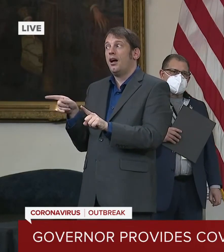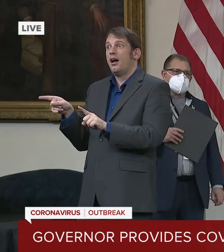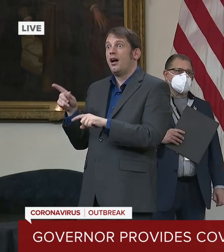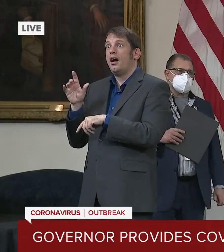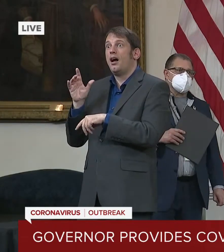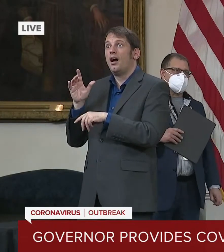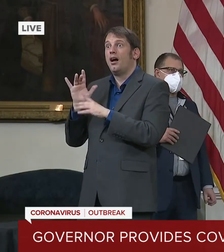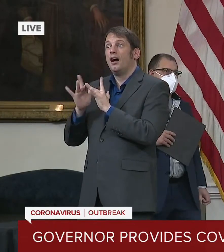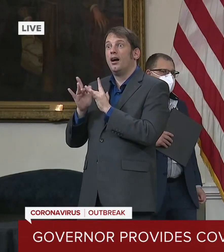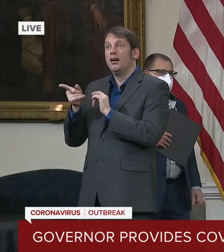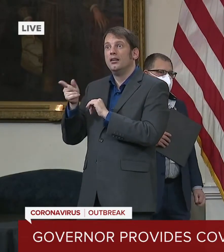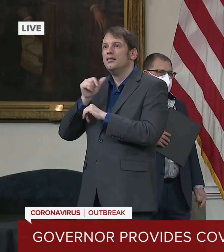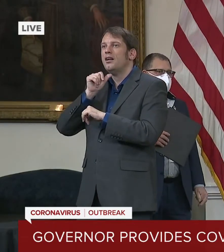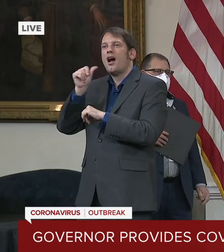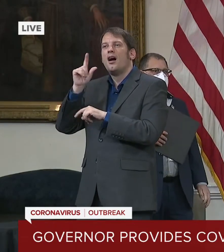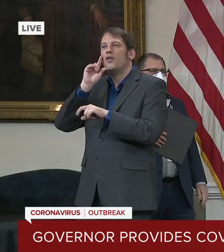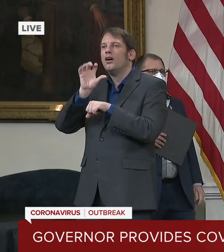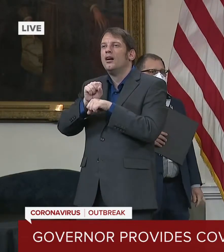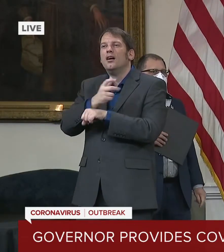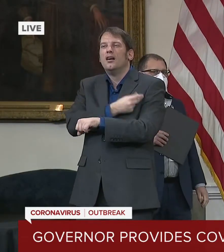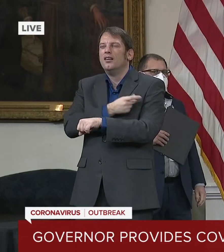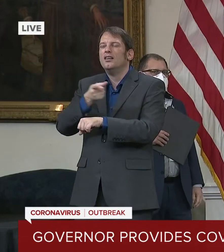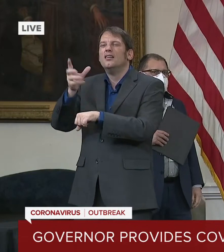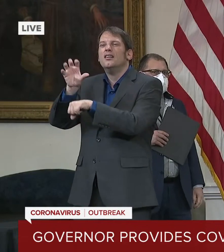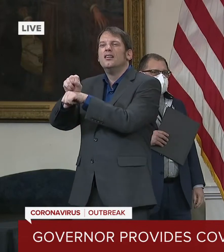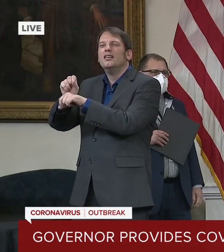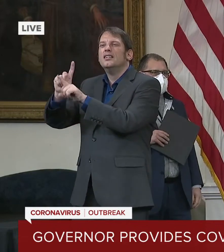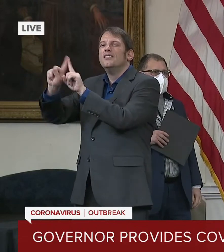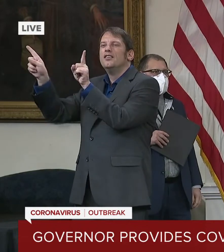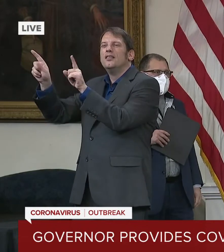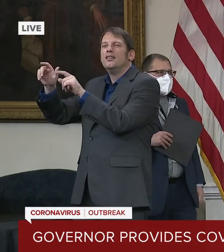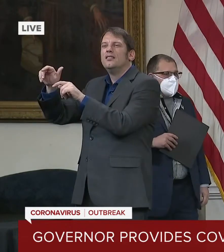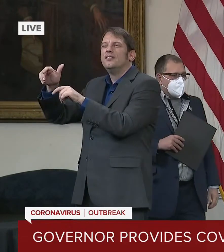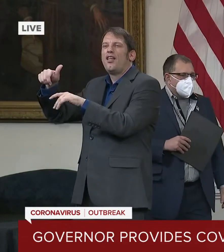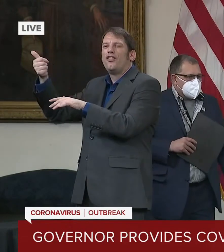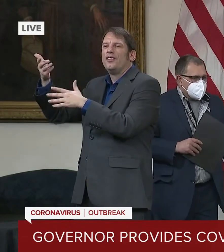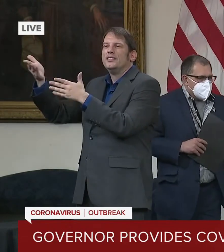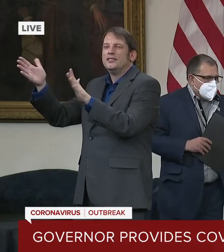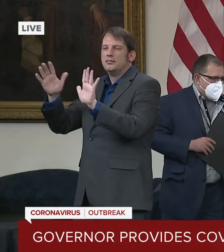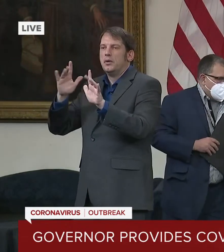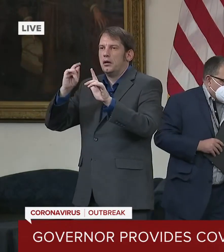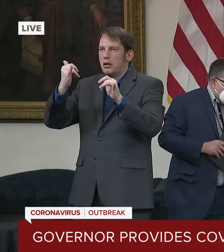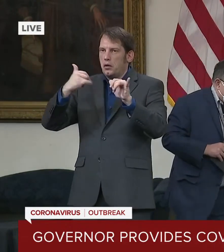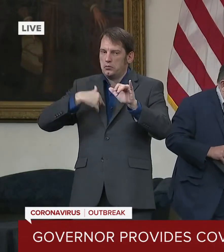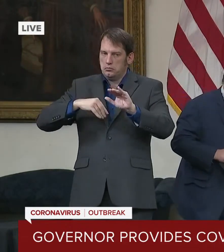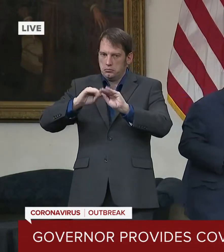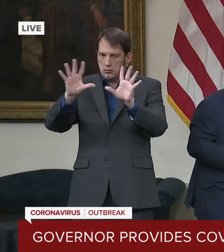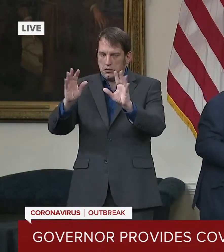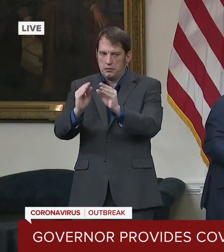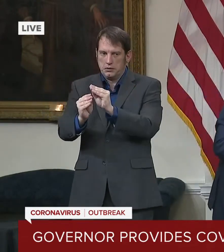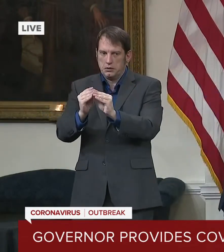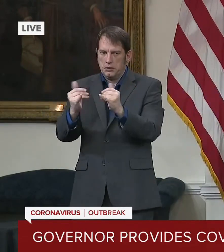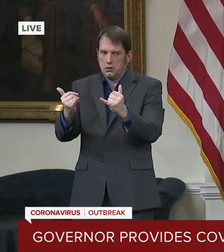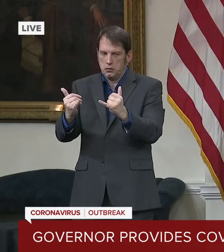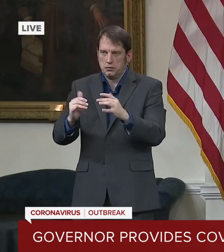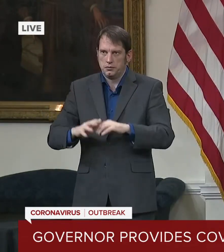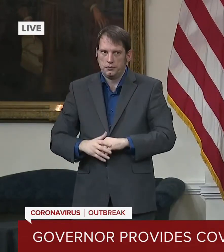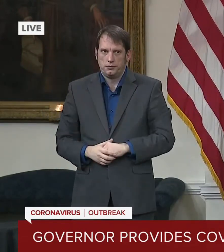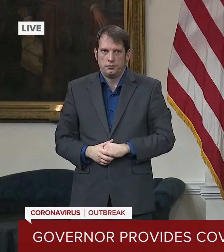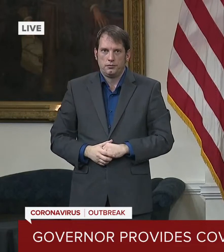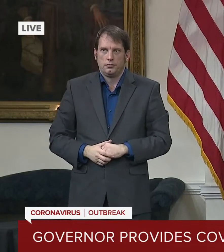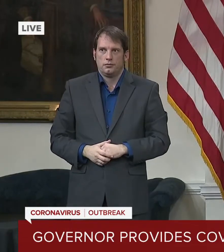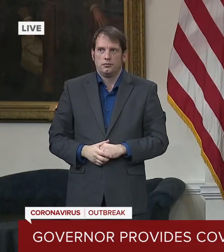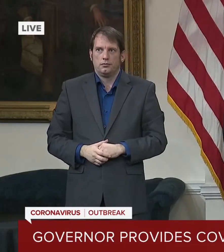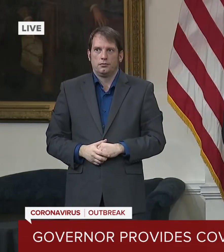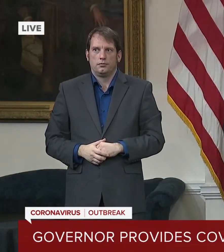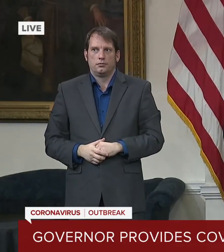flu shots and whatnot. It's not where you should be going, so I think we've already fixed it or are addressing it. Let me address it, Governor. Thank you.